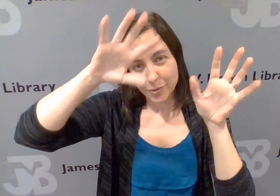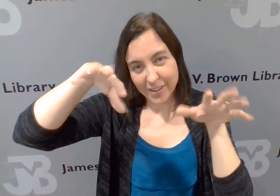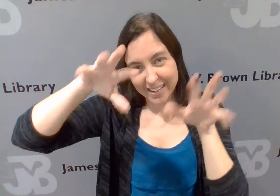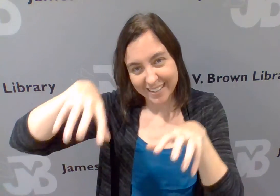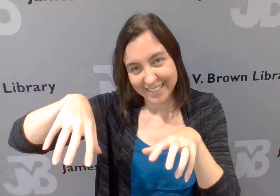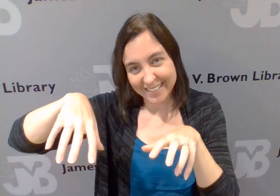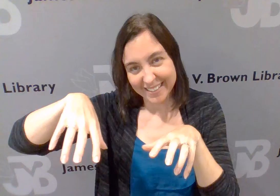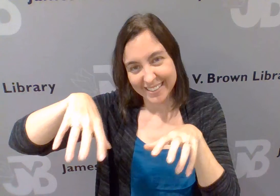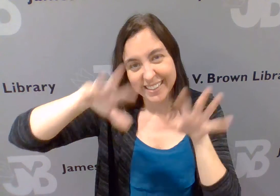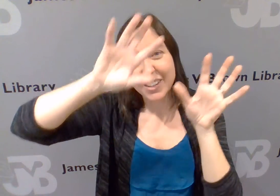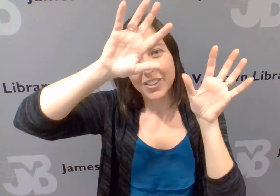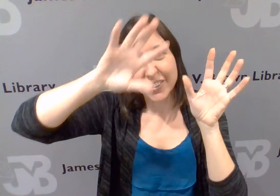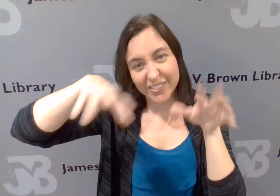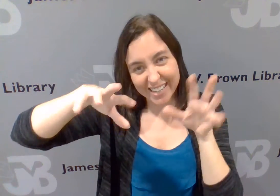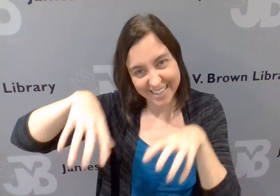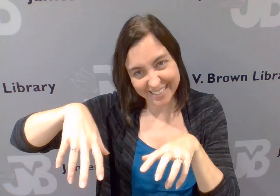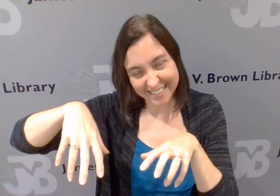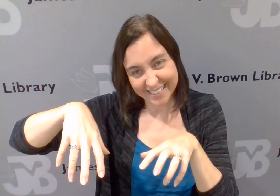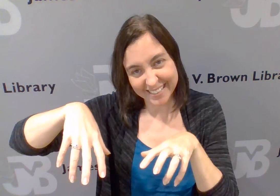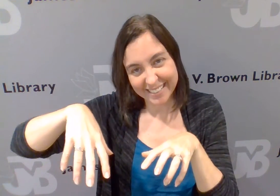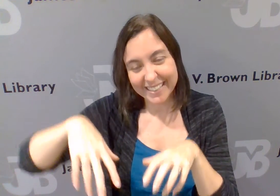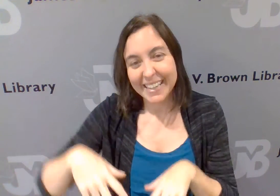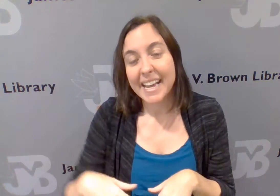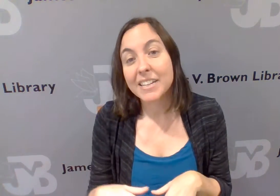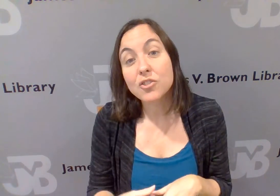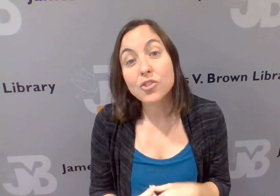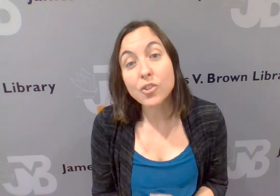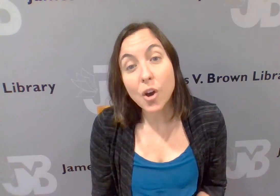Rain. Rain. Rain. snow.